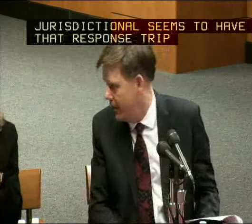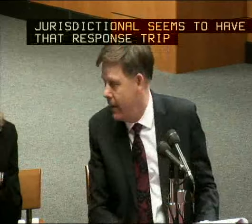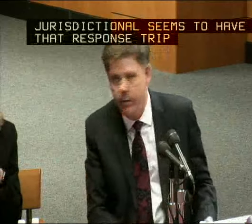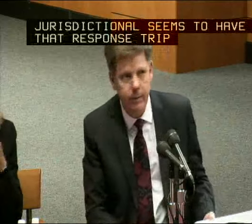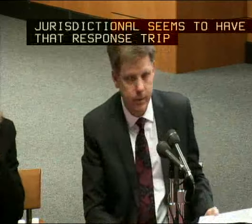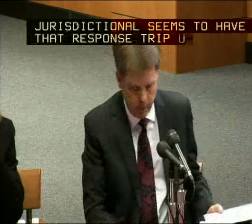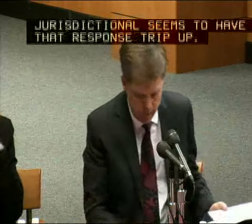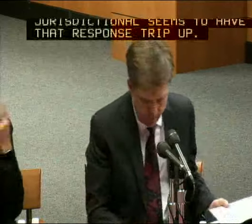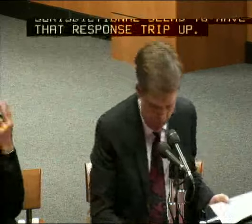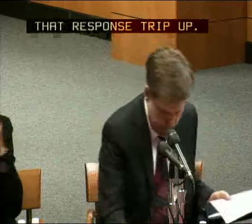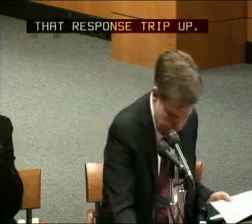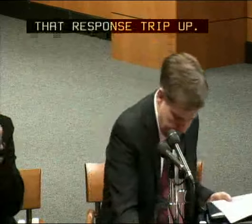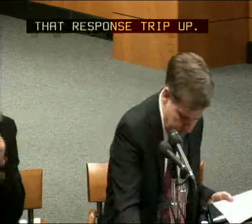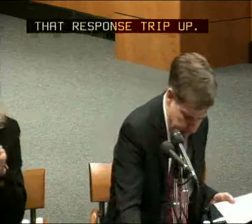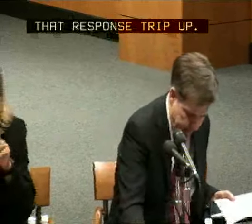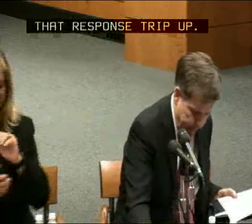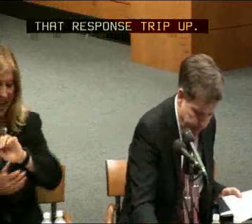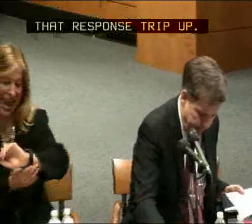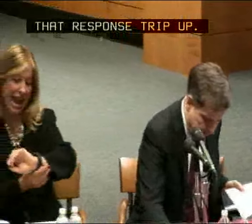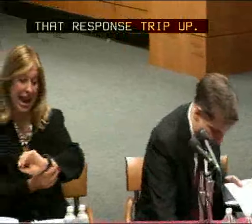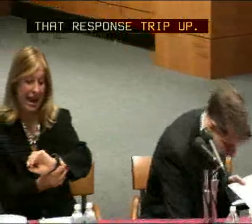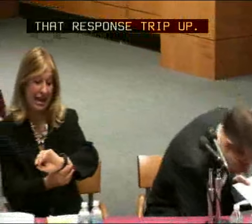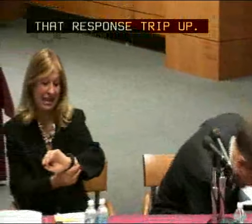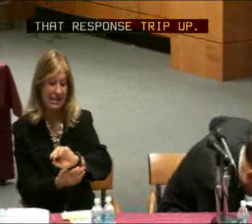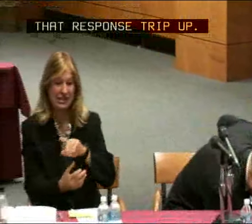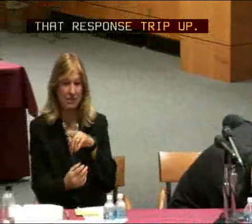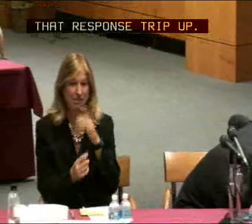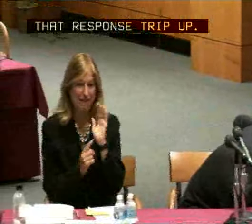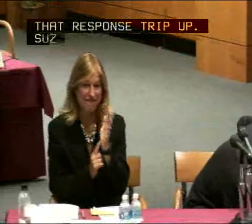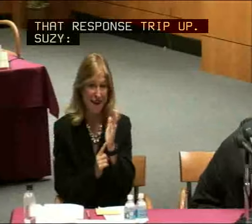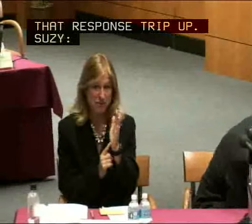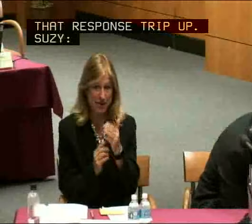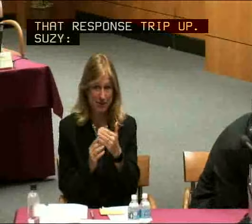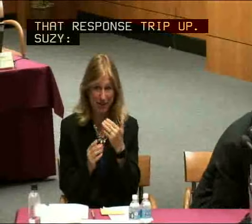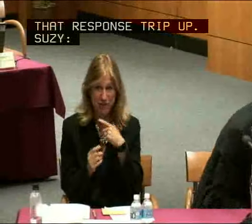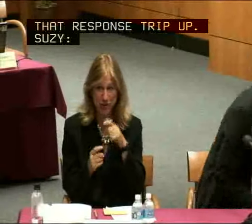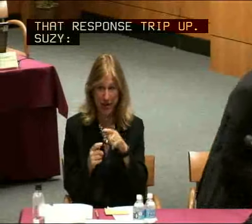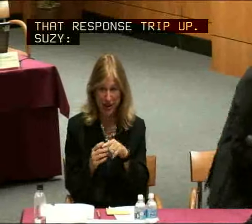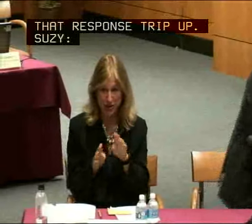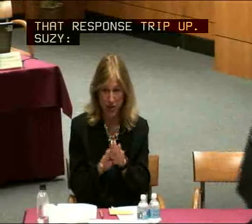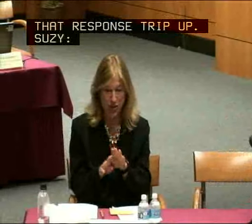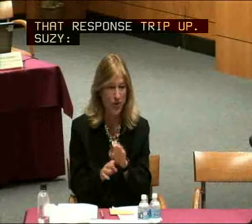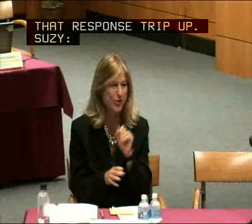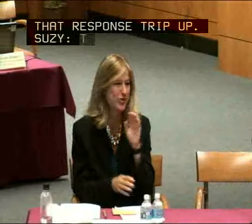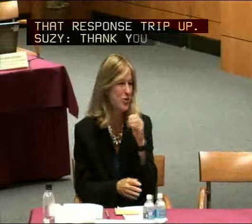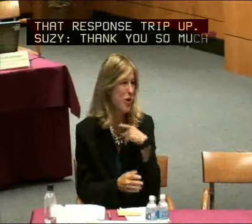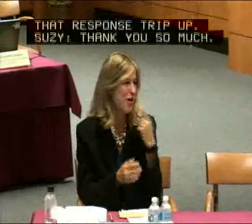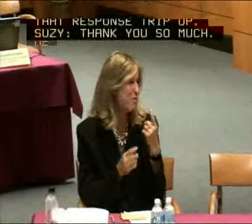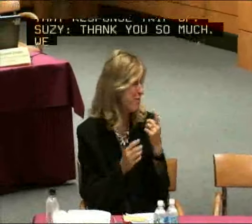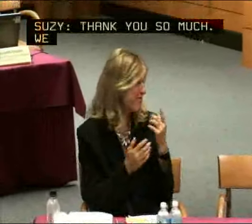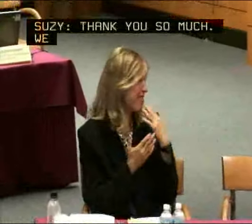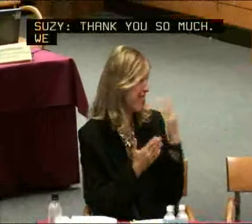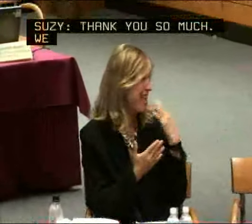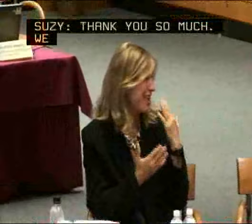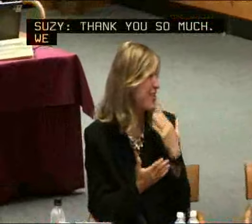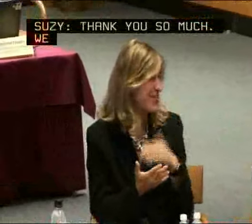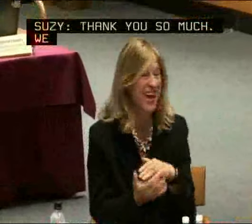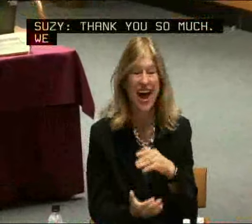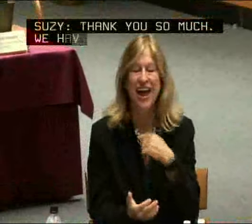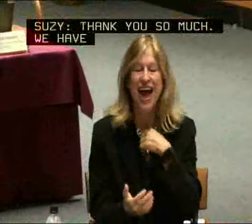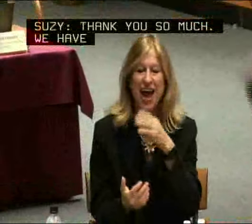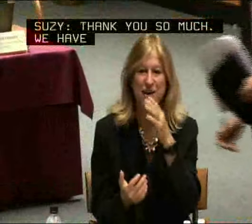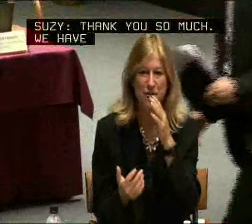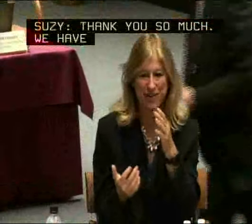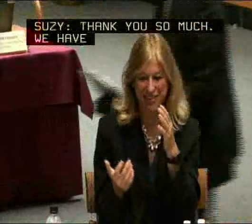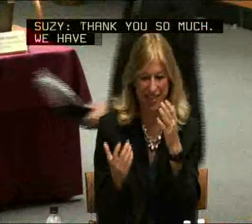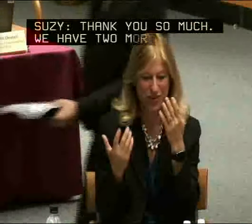Thank you so much. We have 2 more questions that we would like to pose, but we only have 5 minutes before we close. Thank